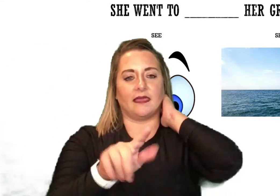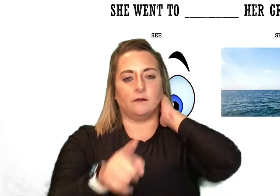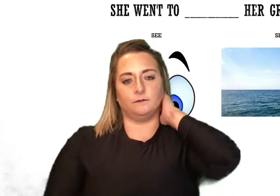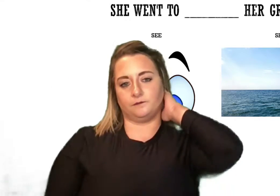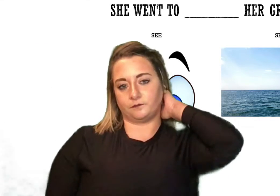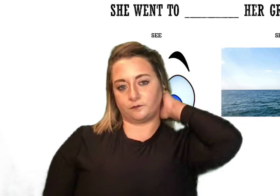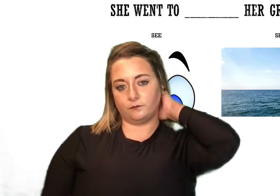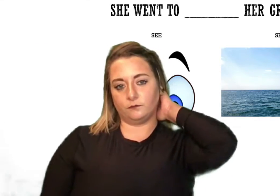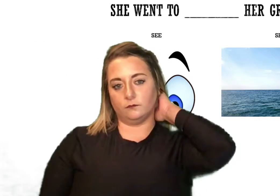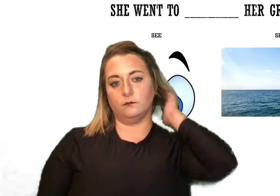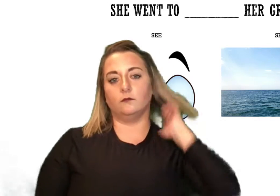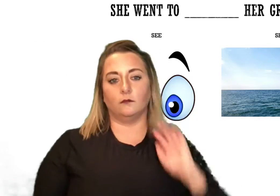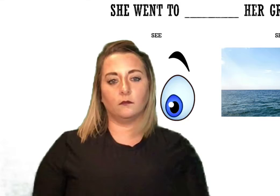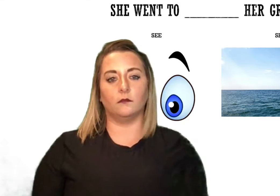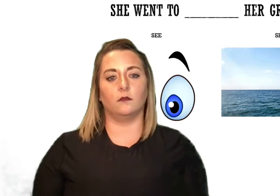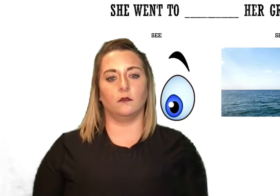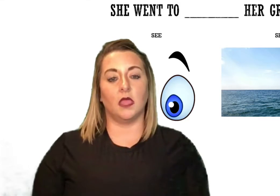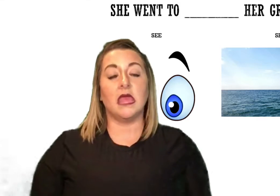Sally.